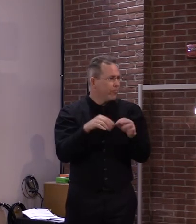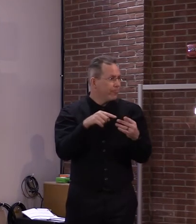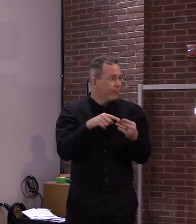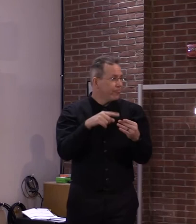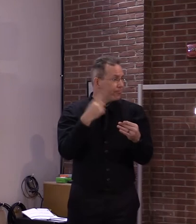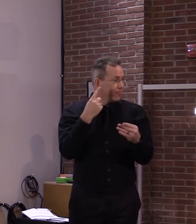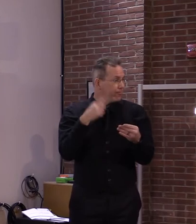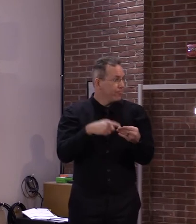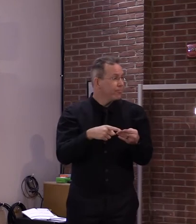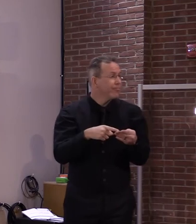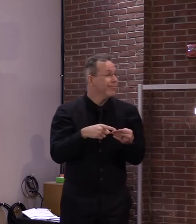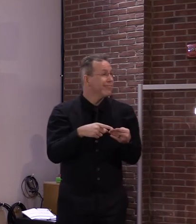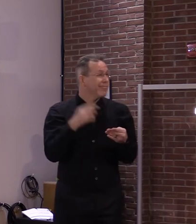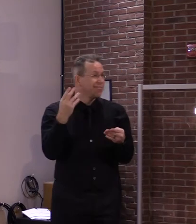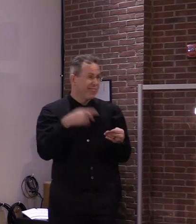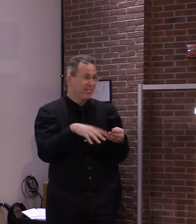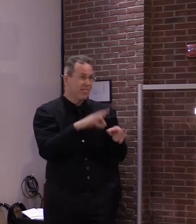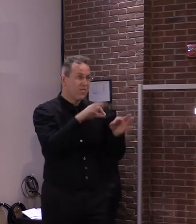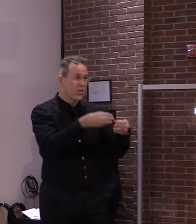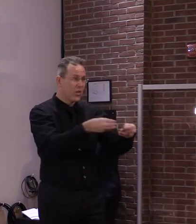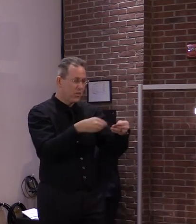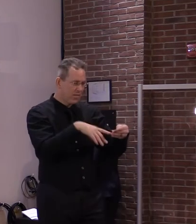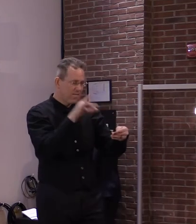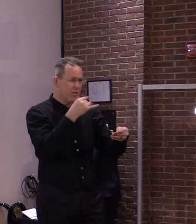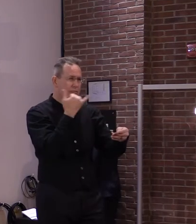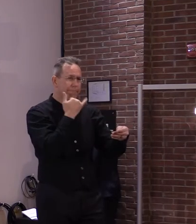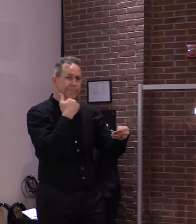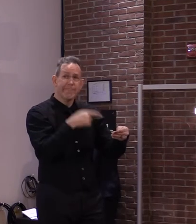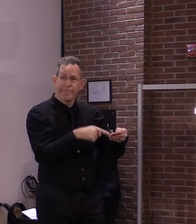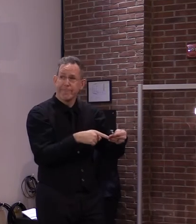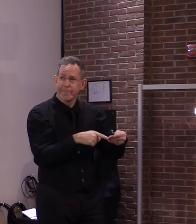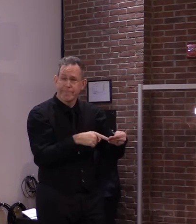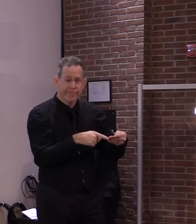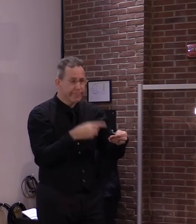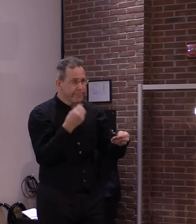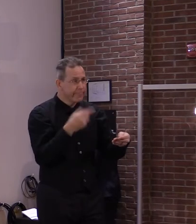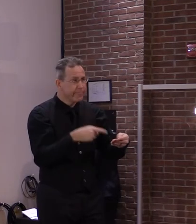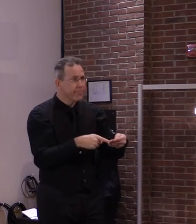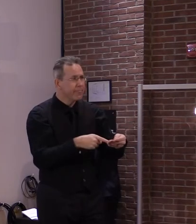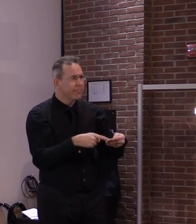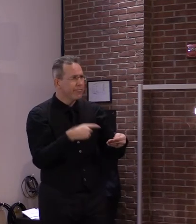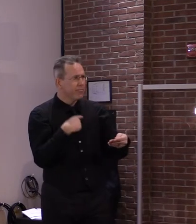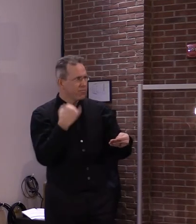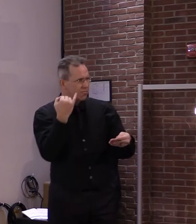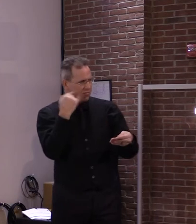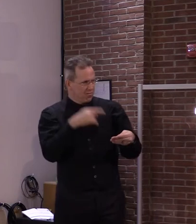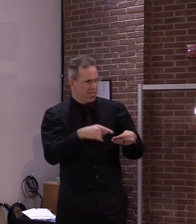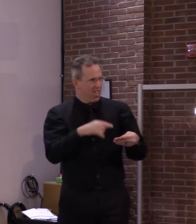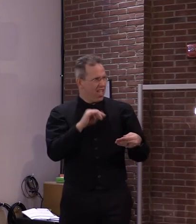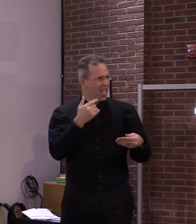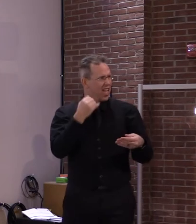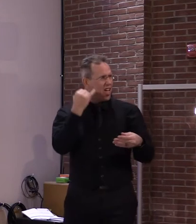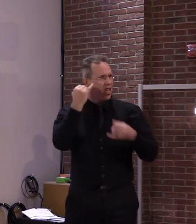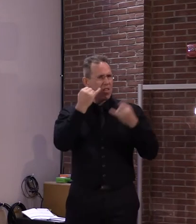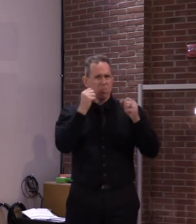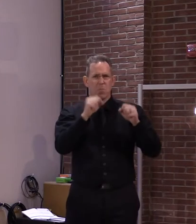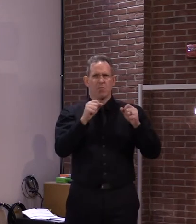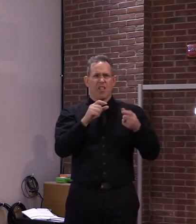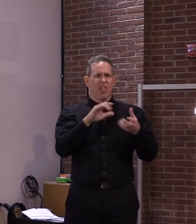was the human error was and we can all imagine how that possibly could have happened a large database or merge file